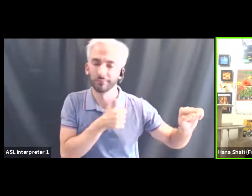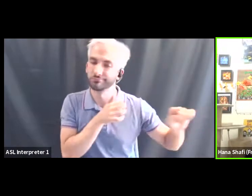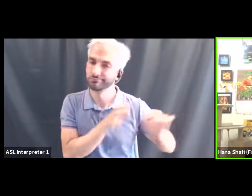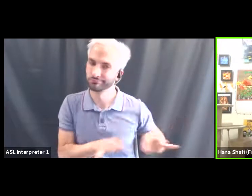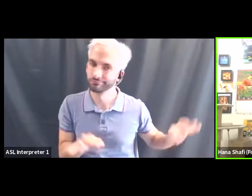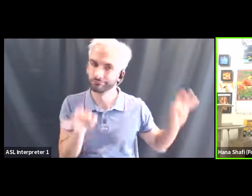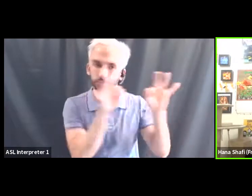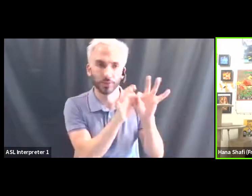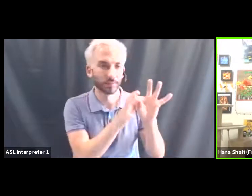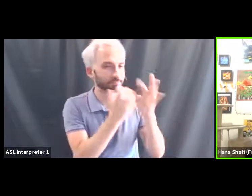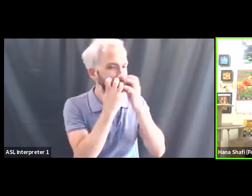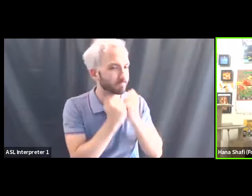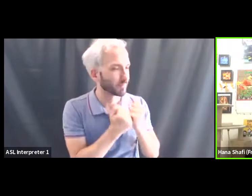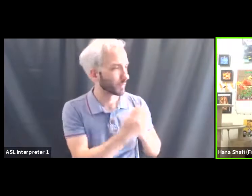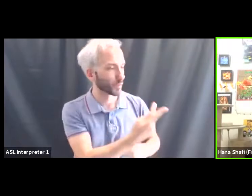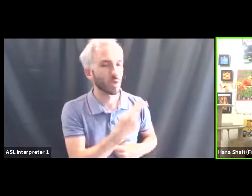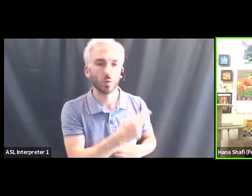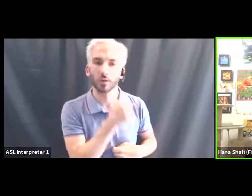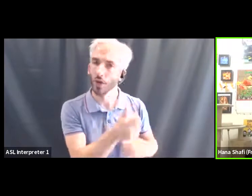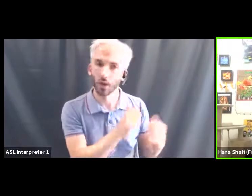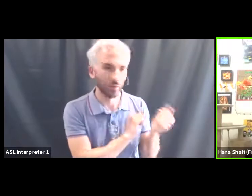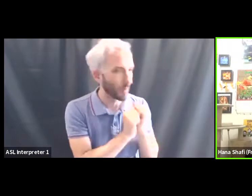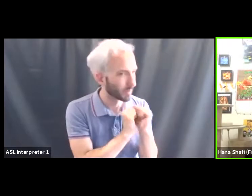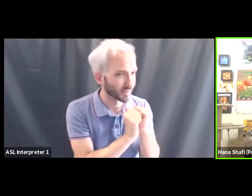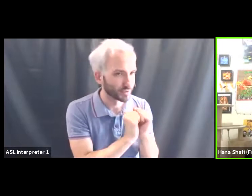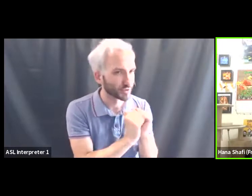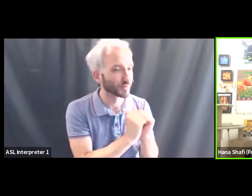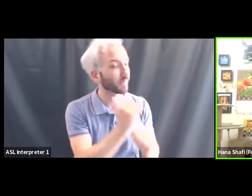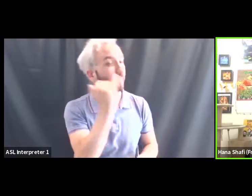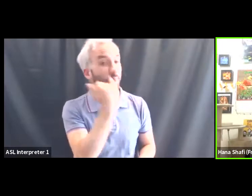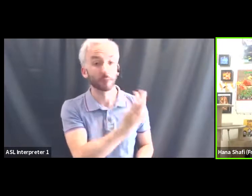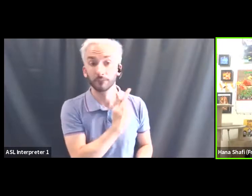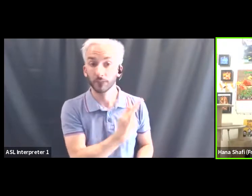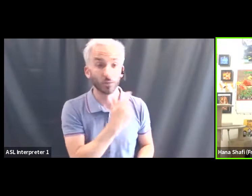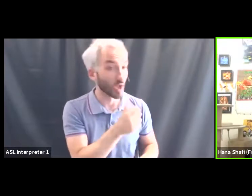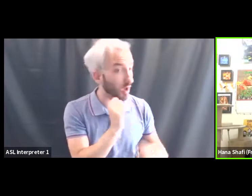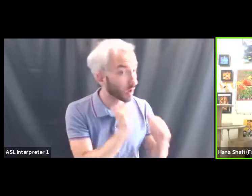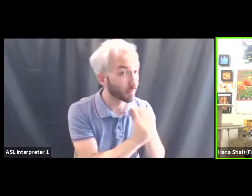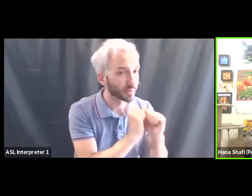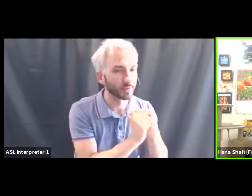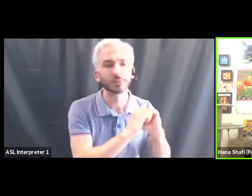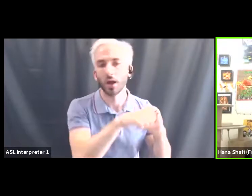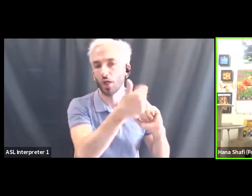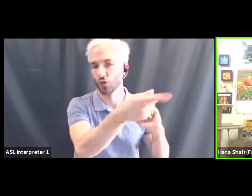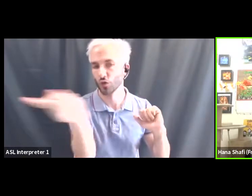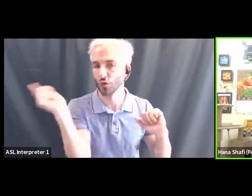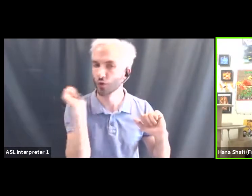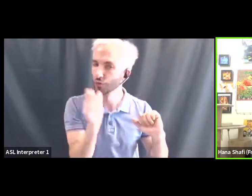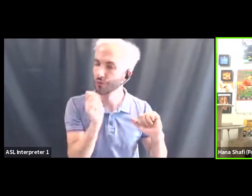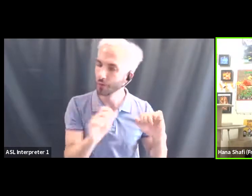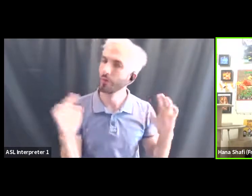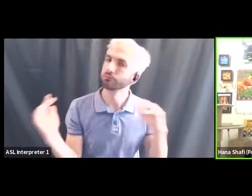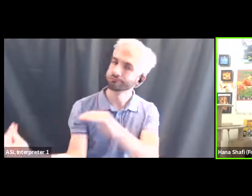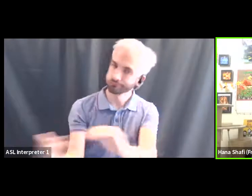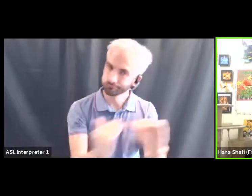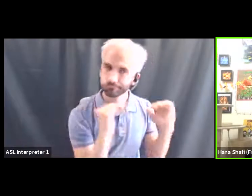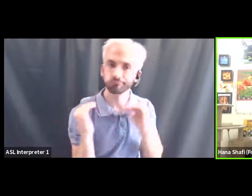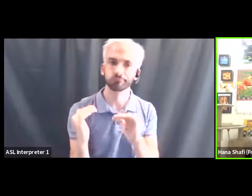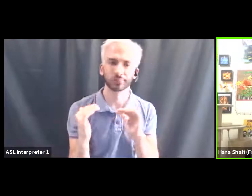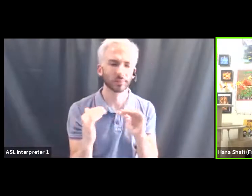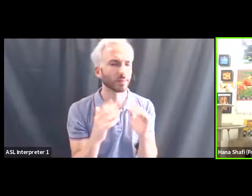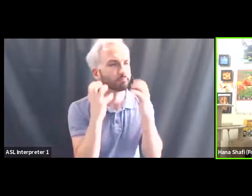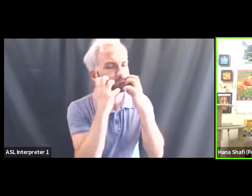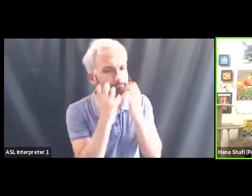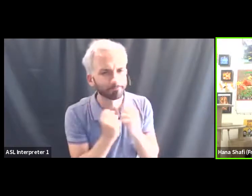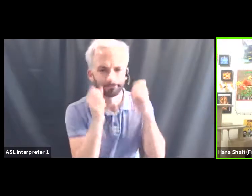other, that we can't all grow, that we can't all be successful or desired or worthy. Girl friendships are